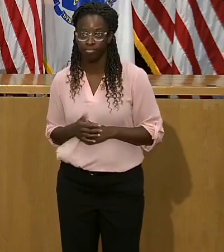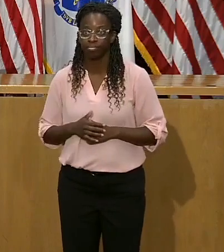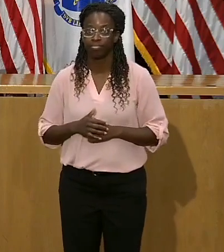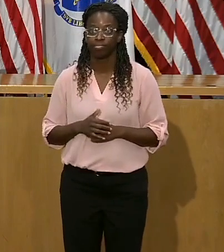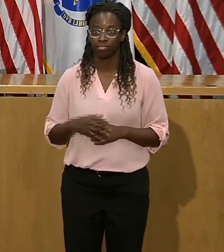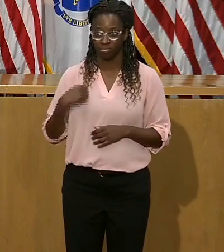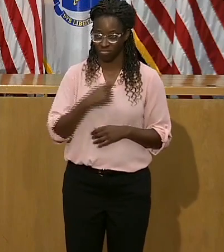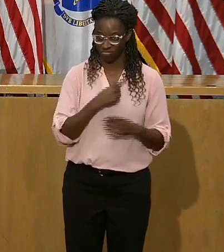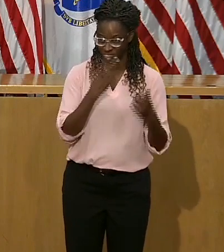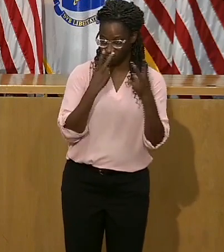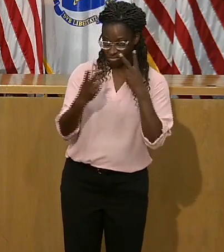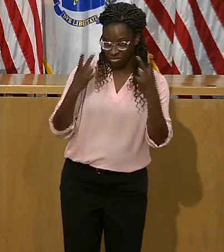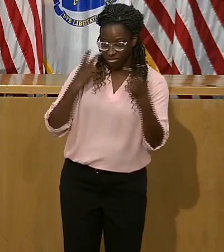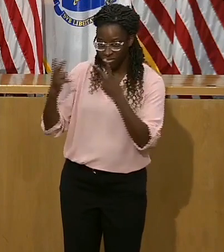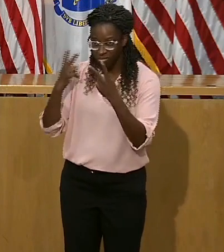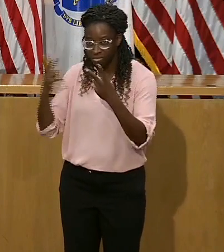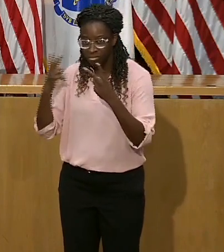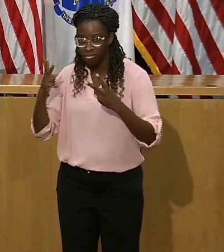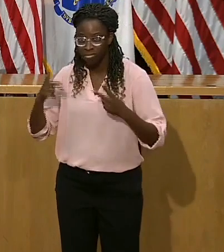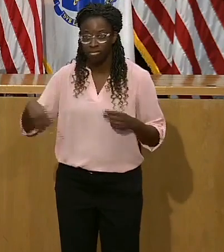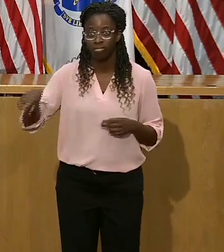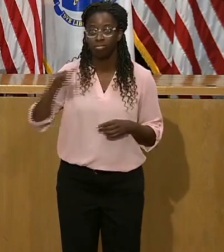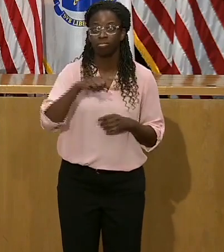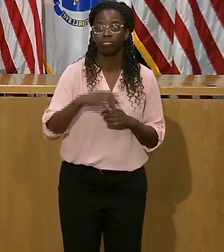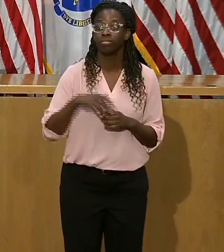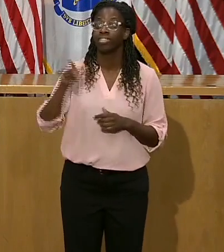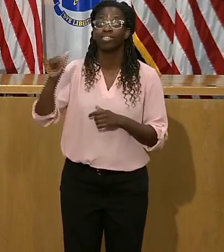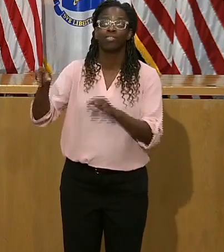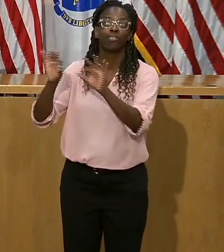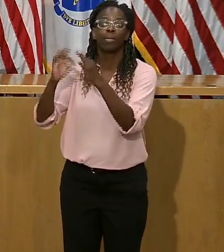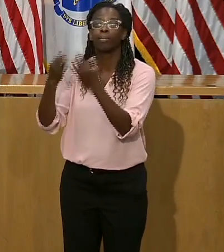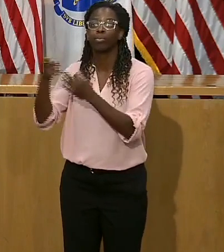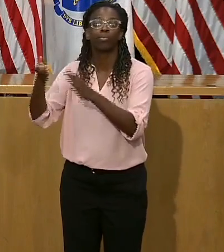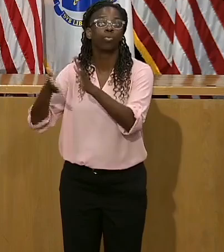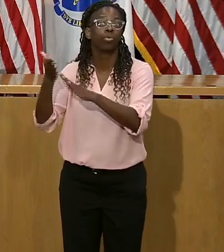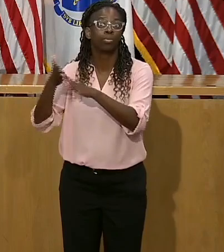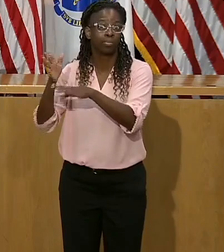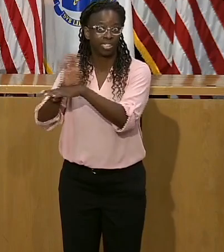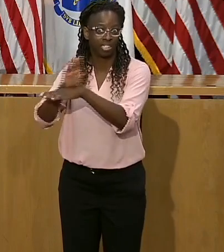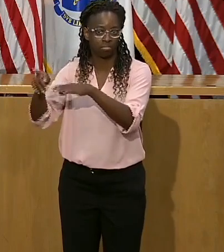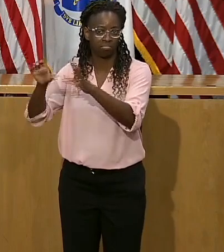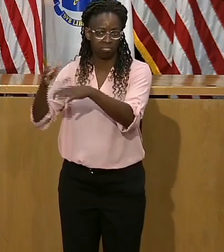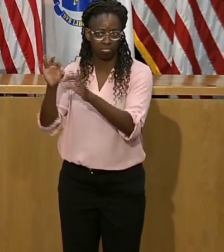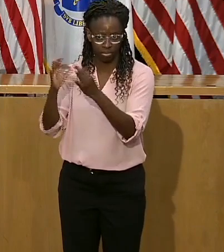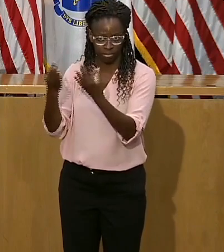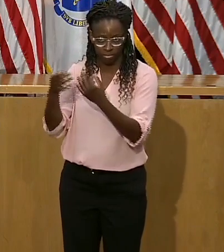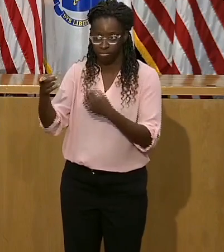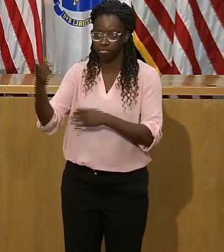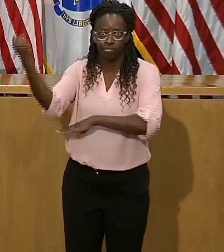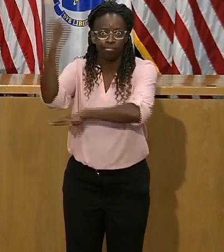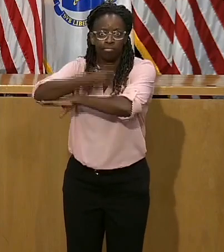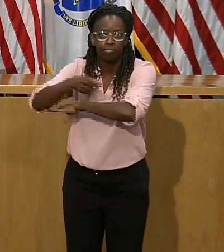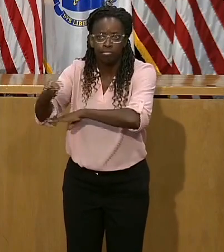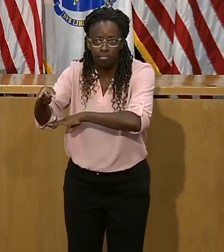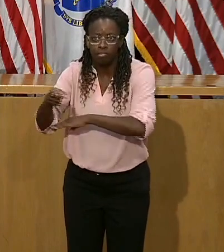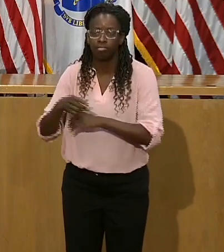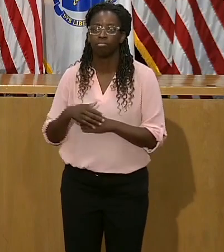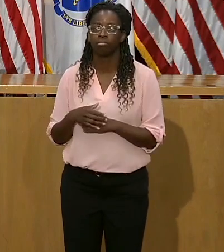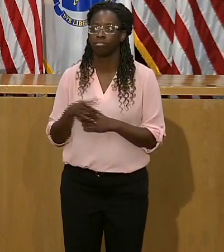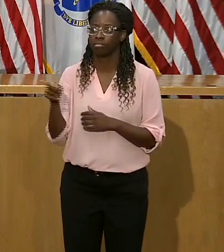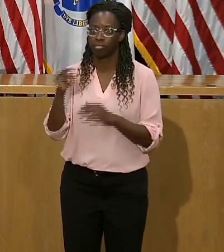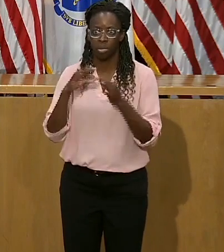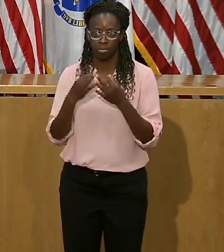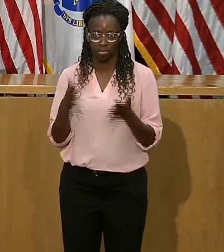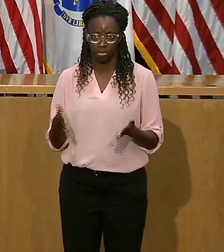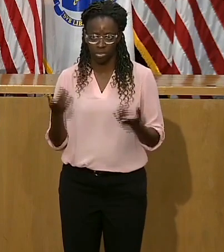that was not only a source of income, but a source of pride and purpose. These challenges have hit communities of